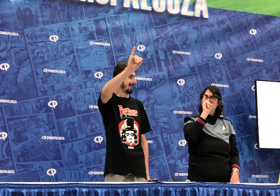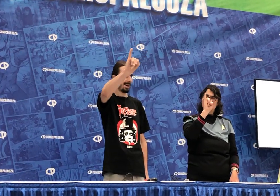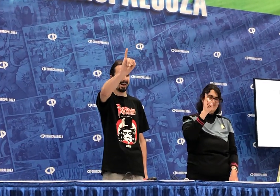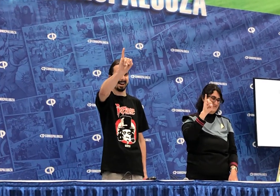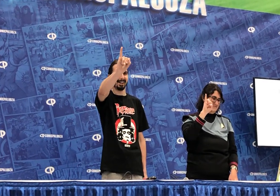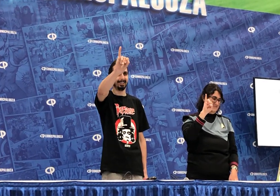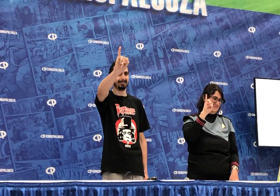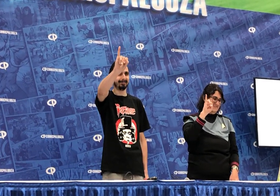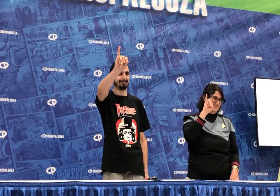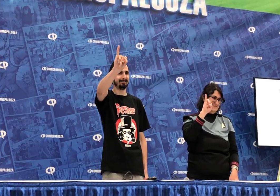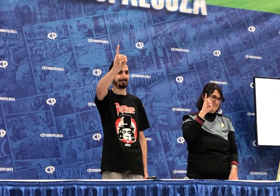I,